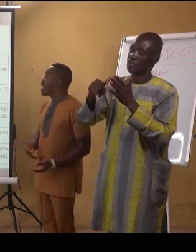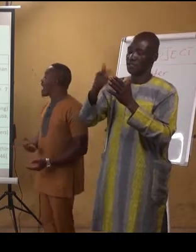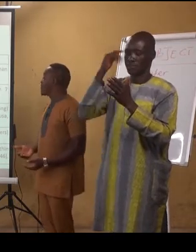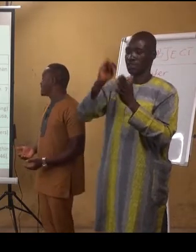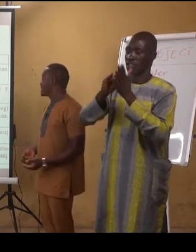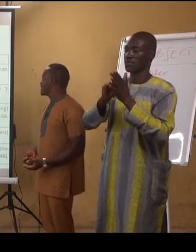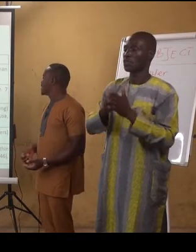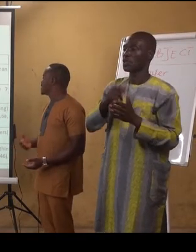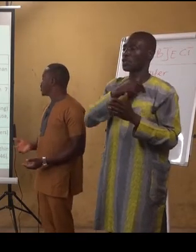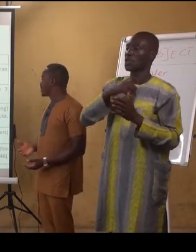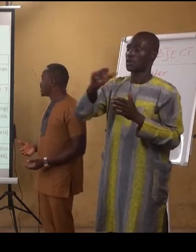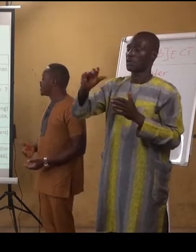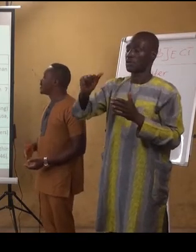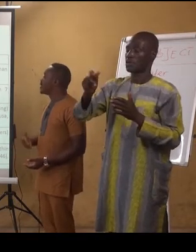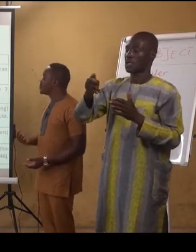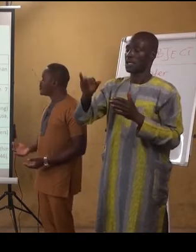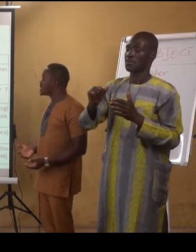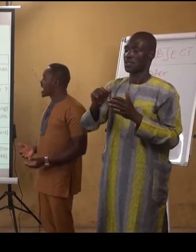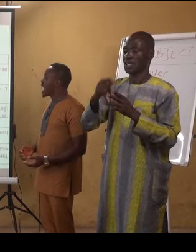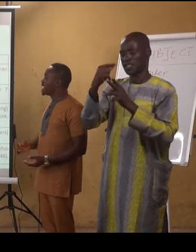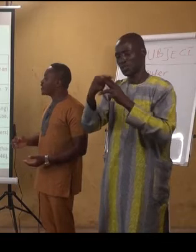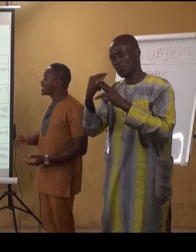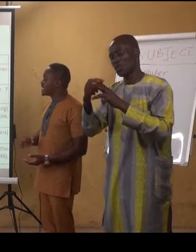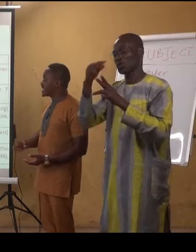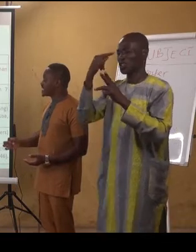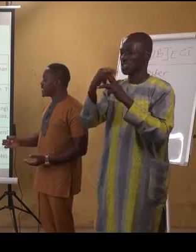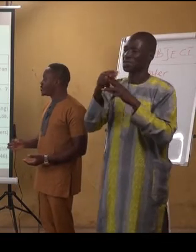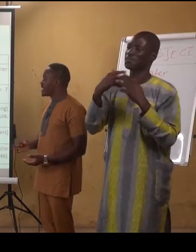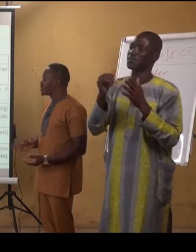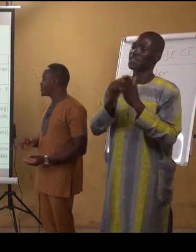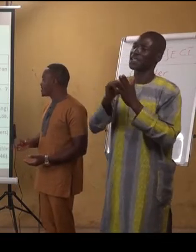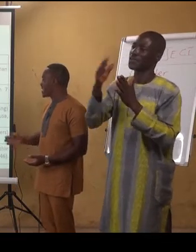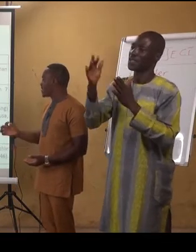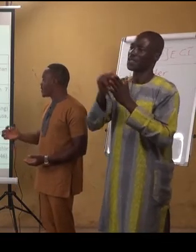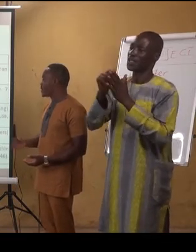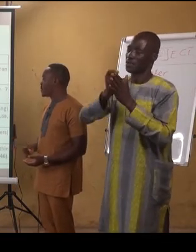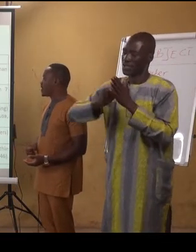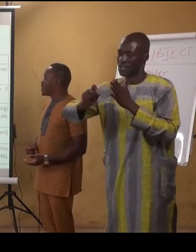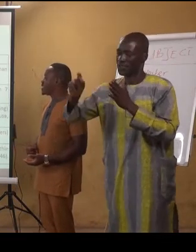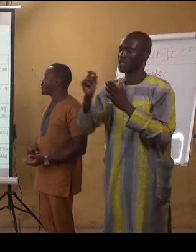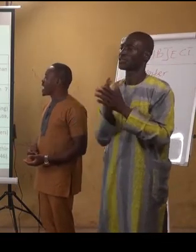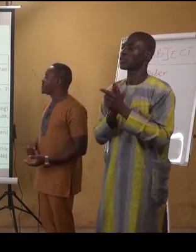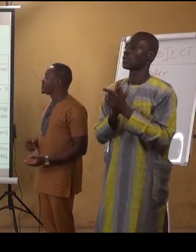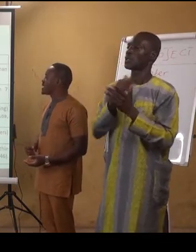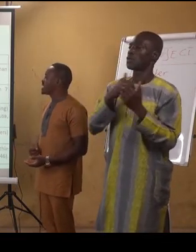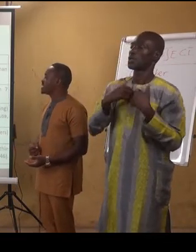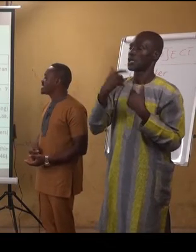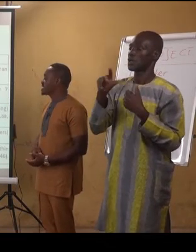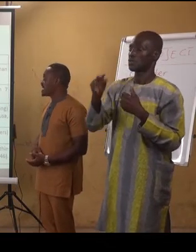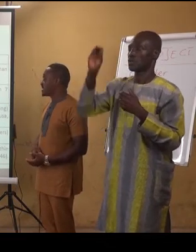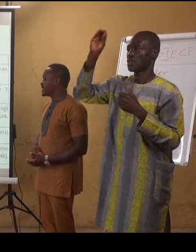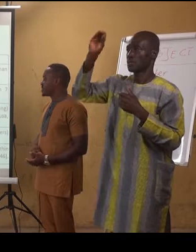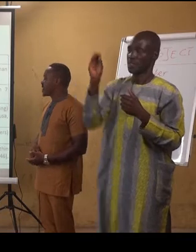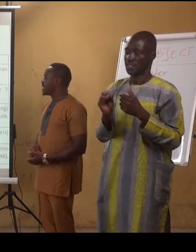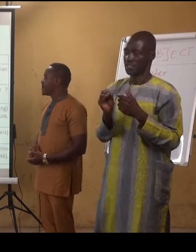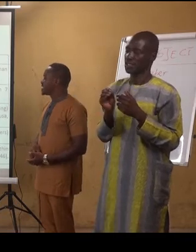Example, Ahmed, Jane, Musa, and other things that you could actually write up. Then we have the percentage